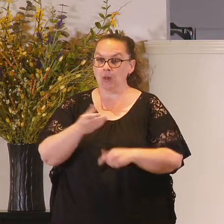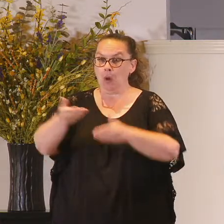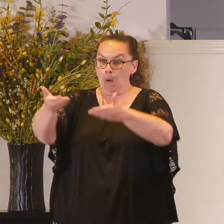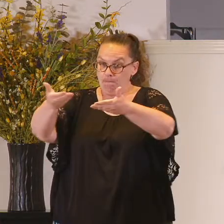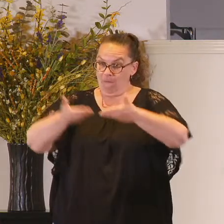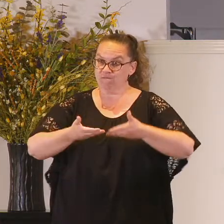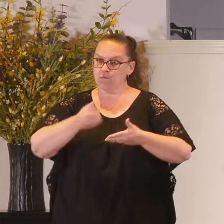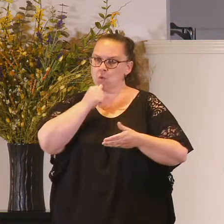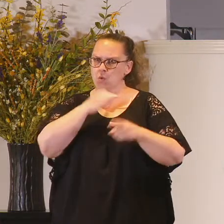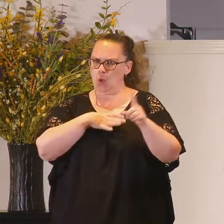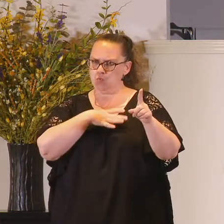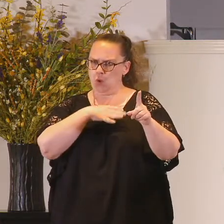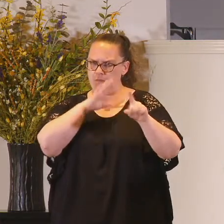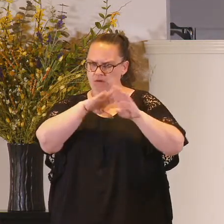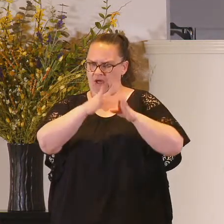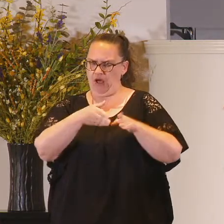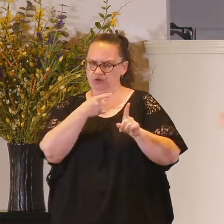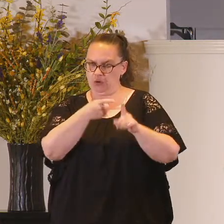main